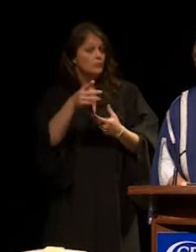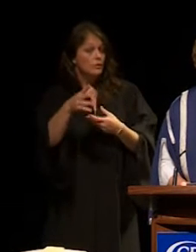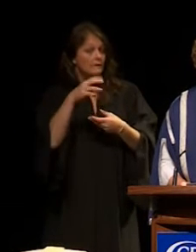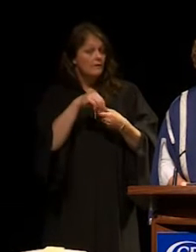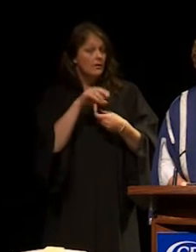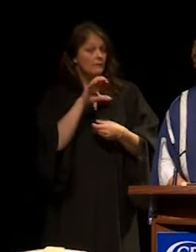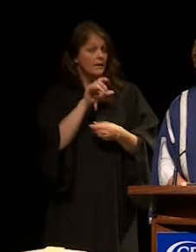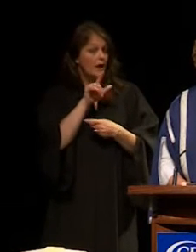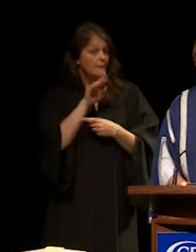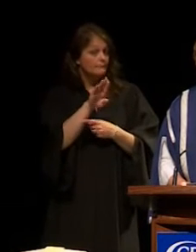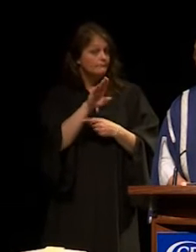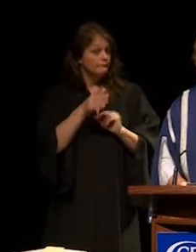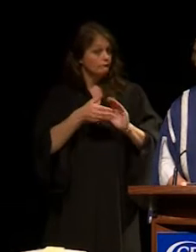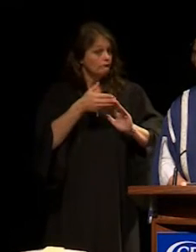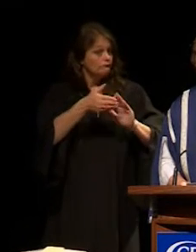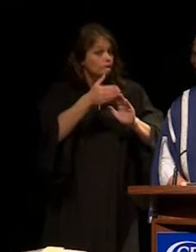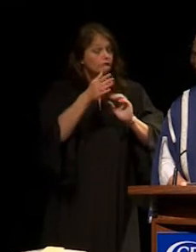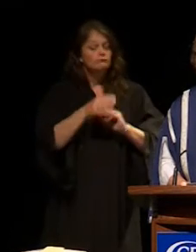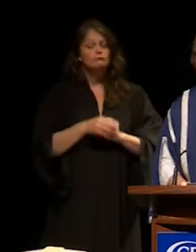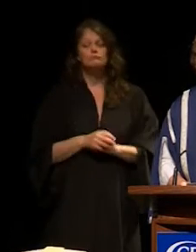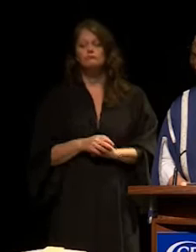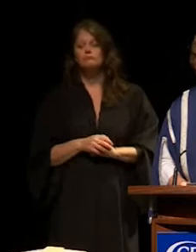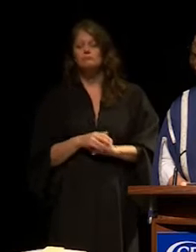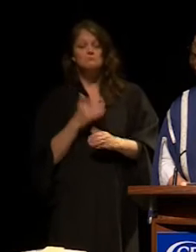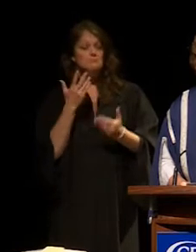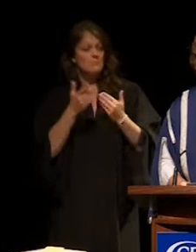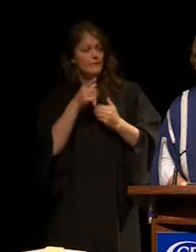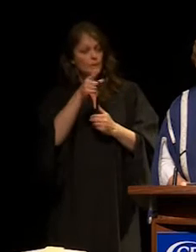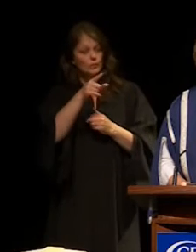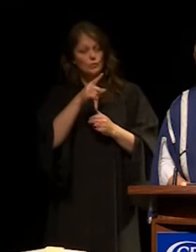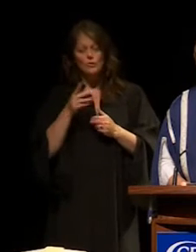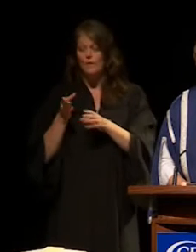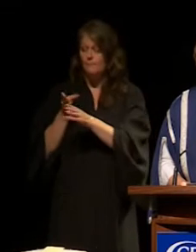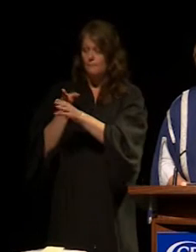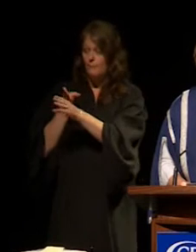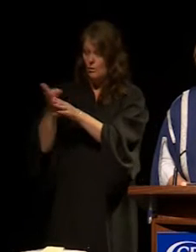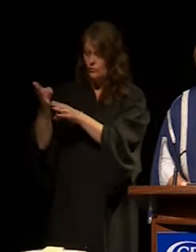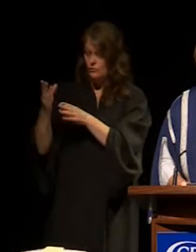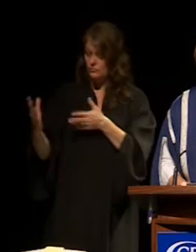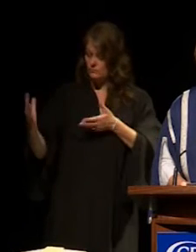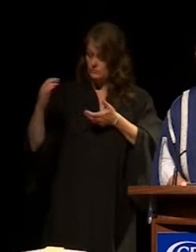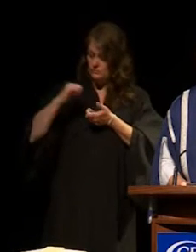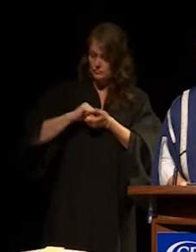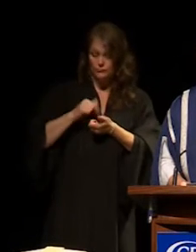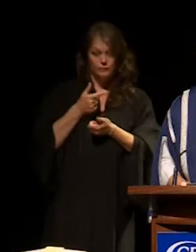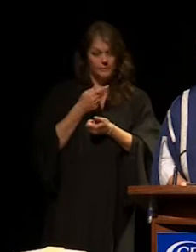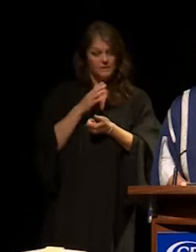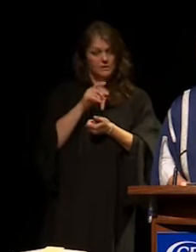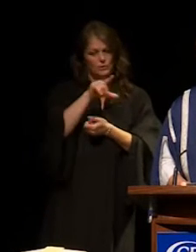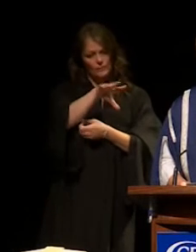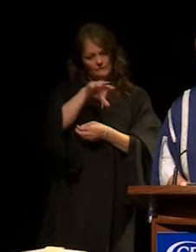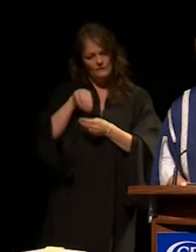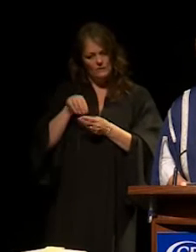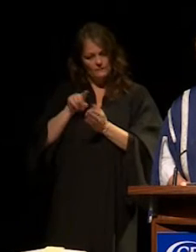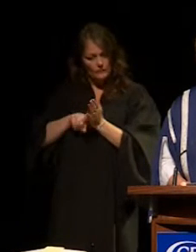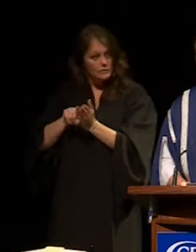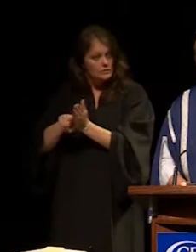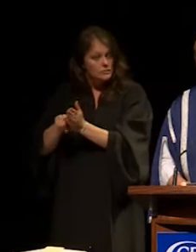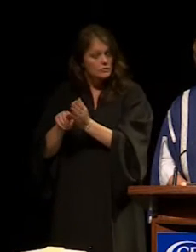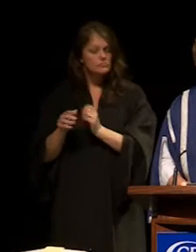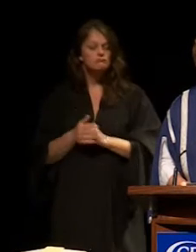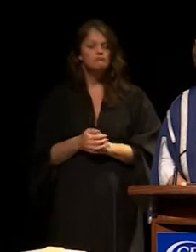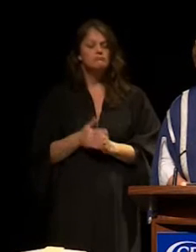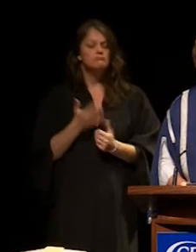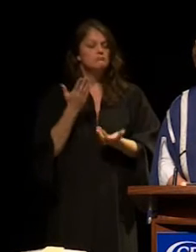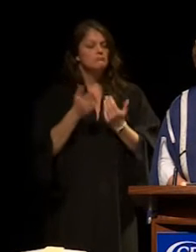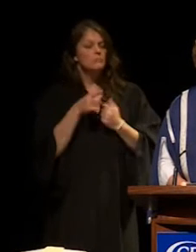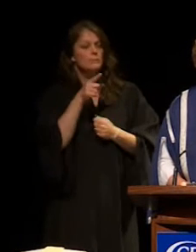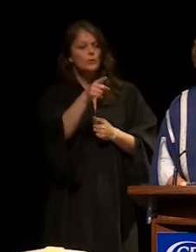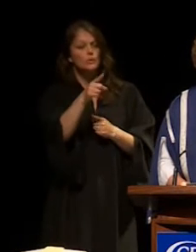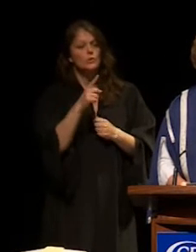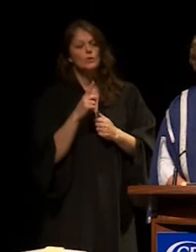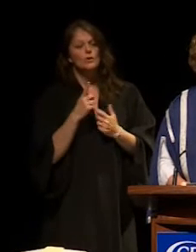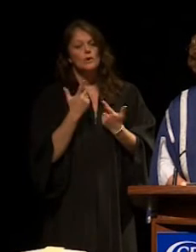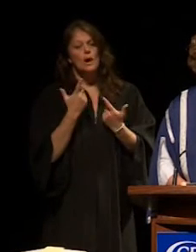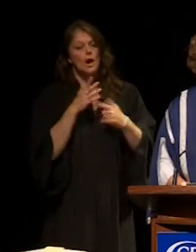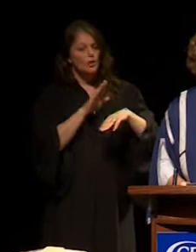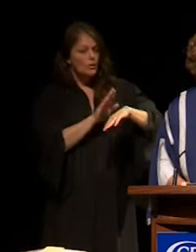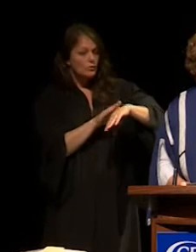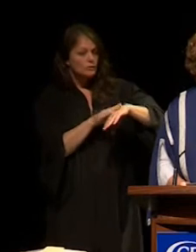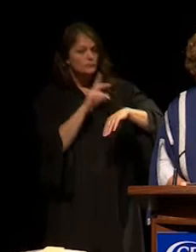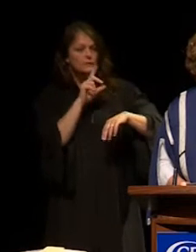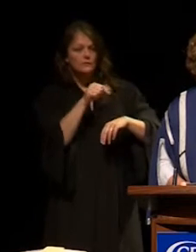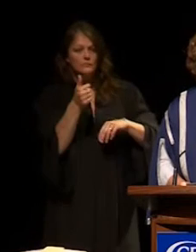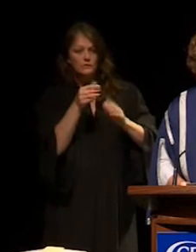club, conducting applied research with industry partners, acting as a peer coach or tutor,